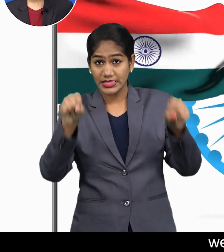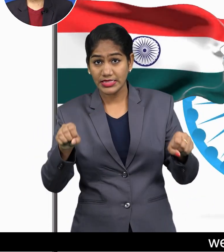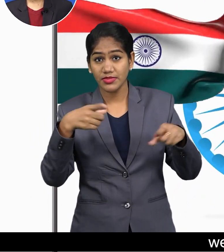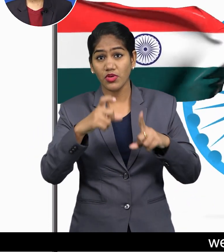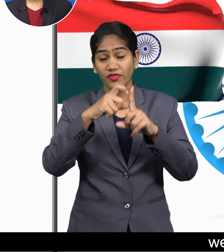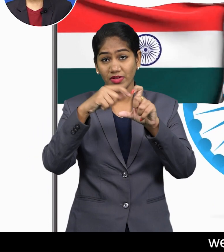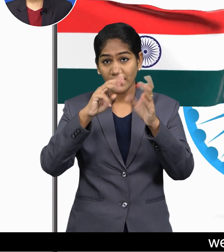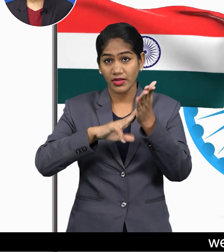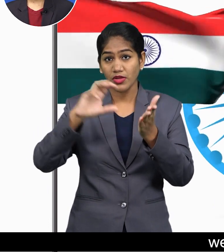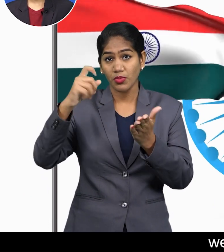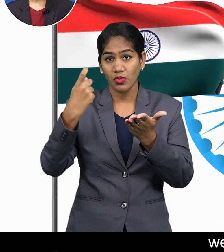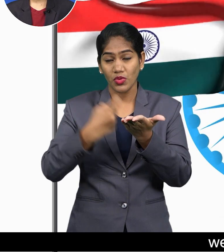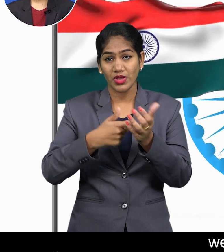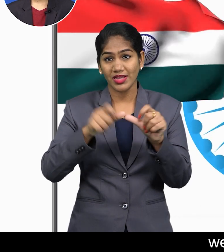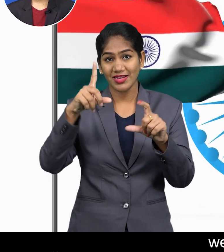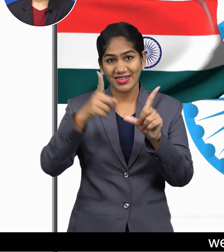place.